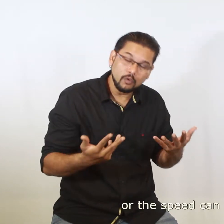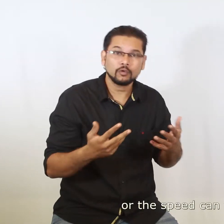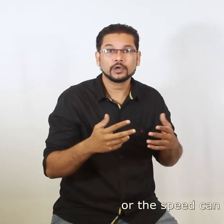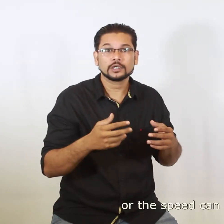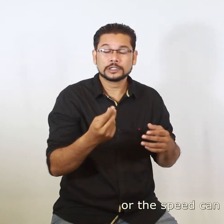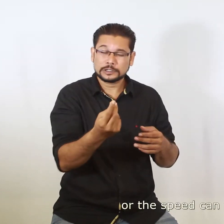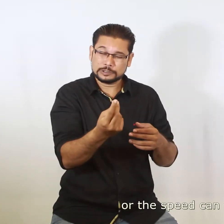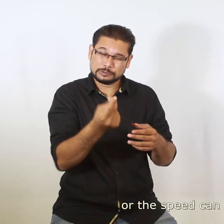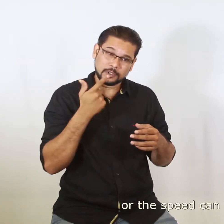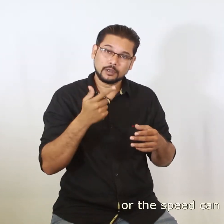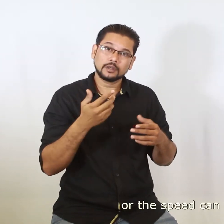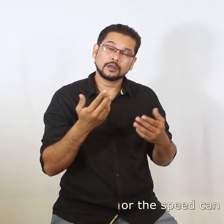or the speed can vary.